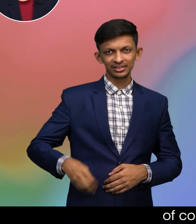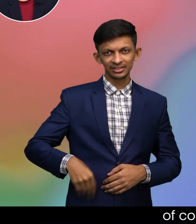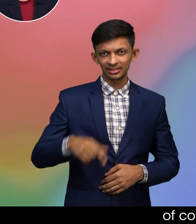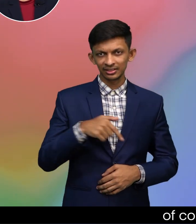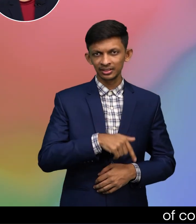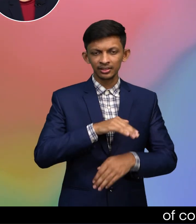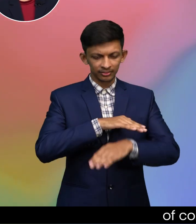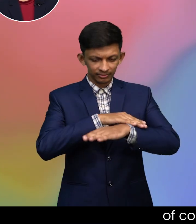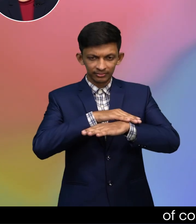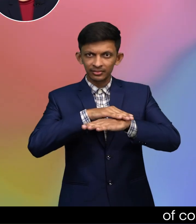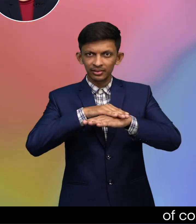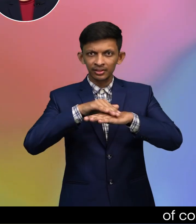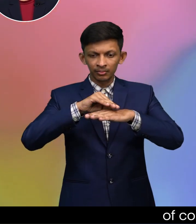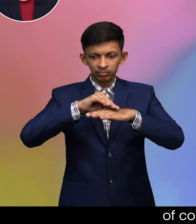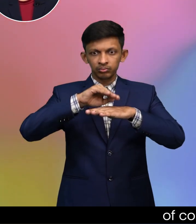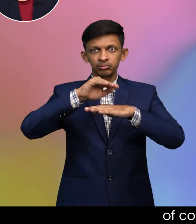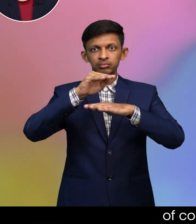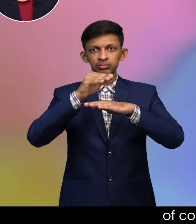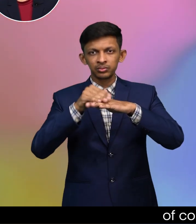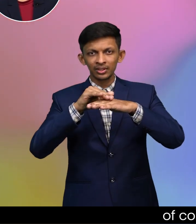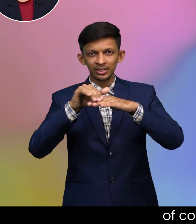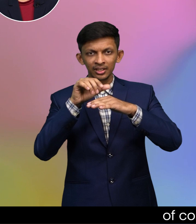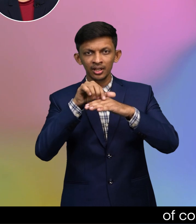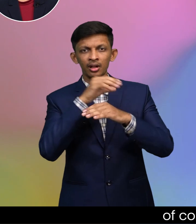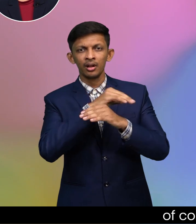vitamins and alkaline salts.